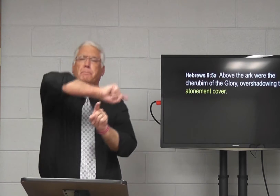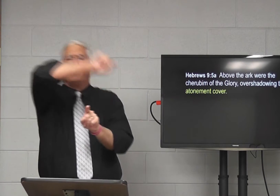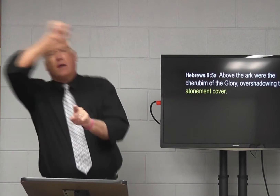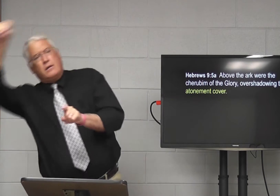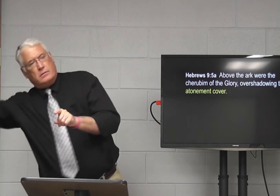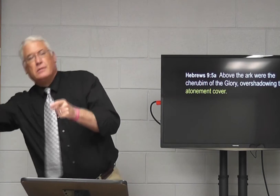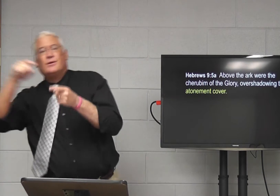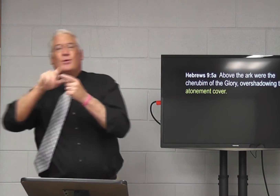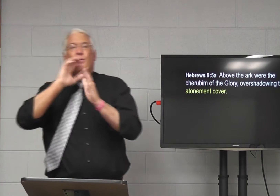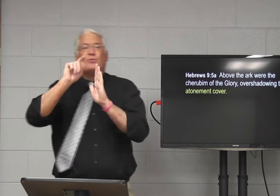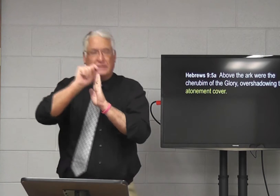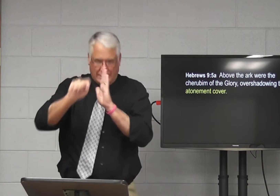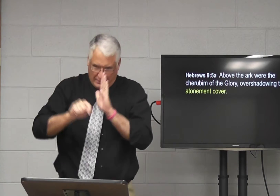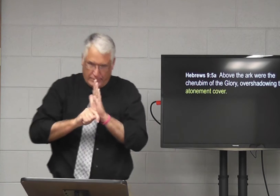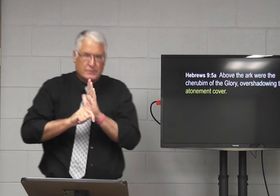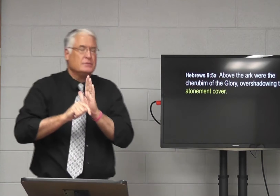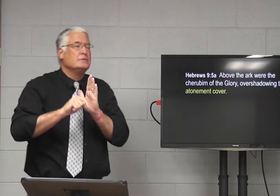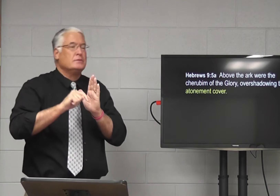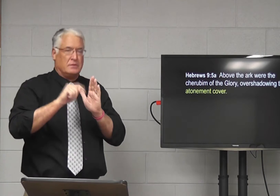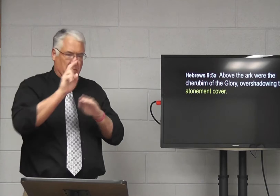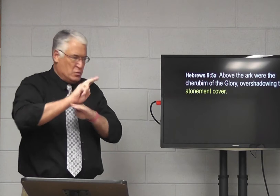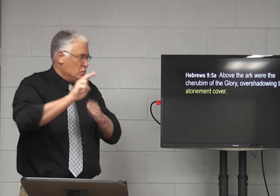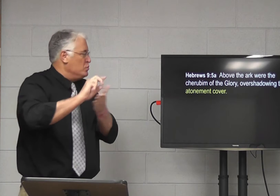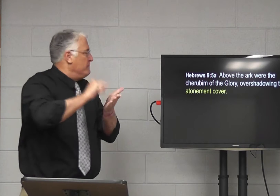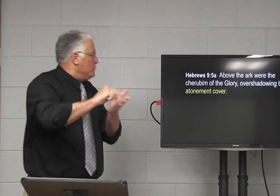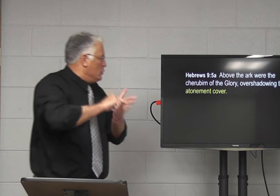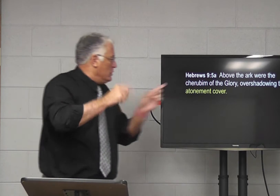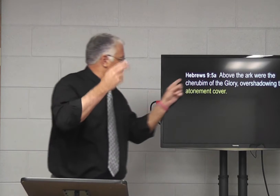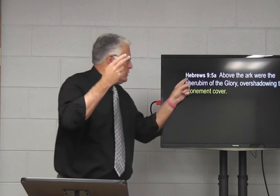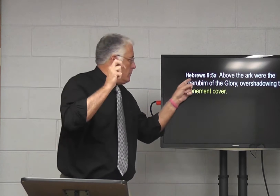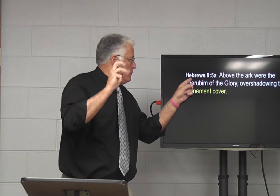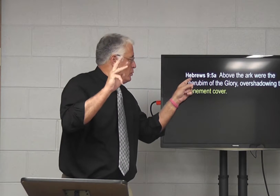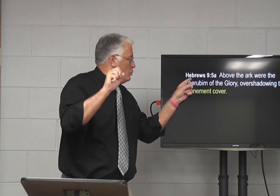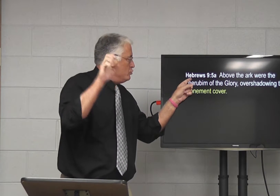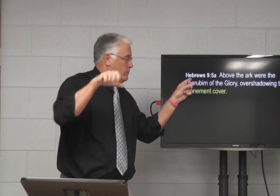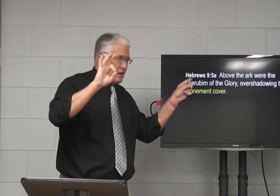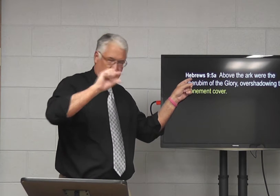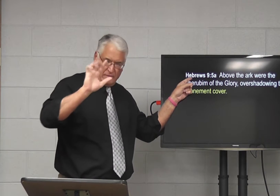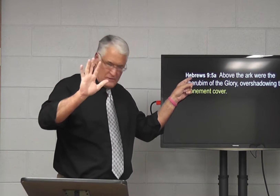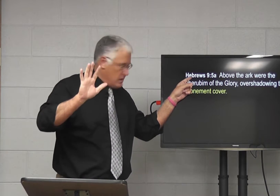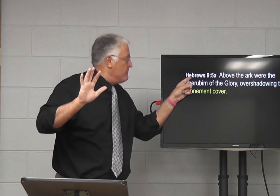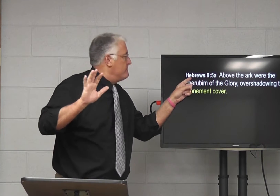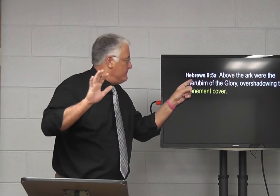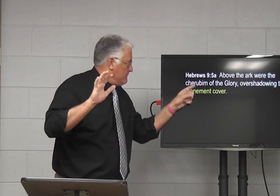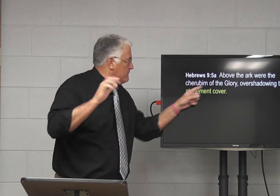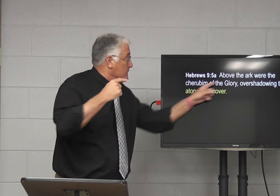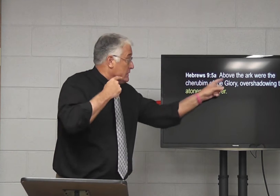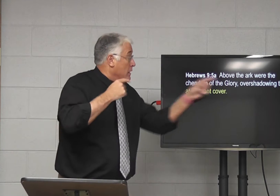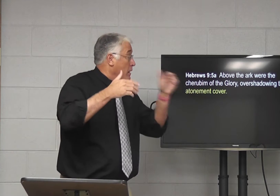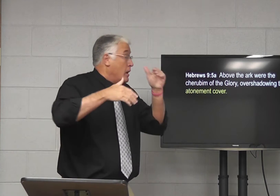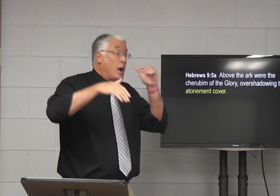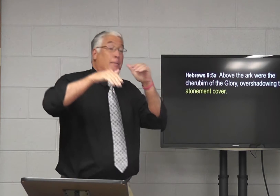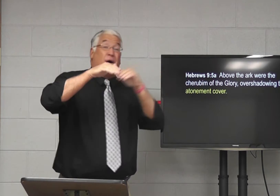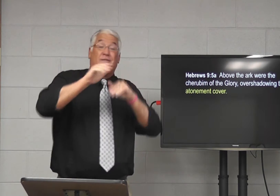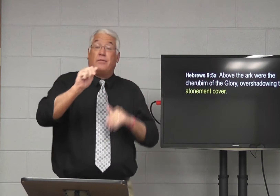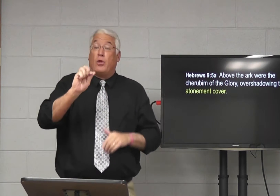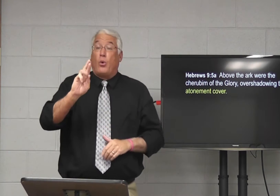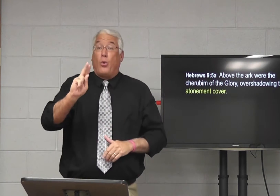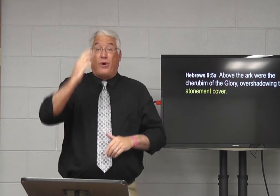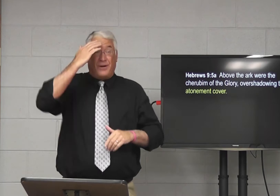So back to the Old Testament, I mean New Testament, uses this word, Hebrews chapter 9,